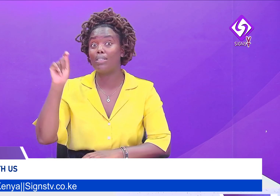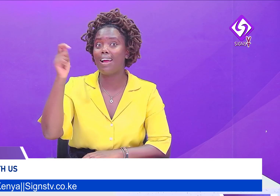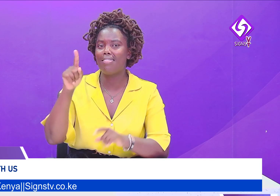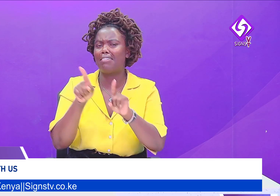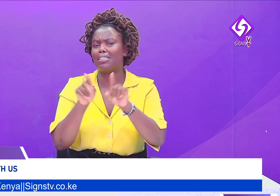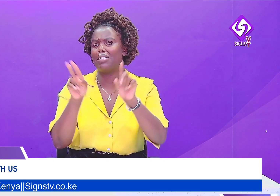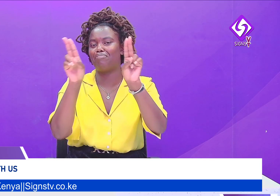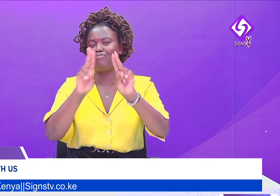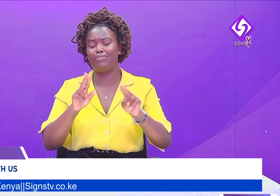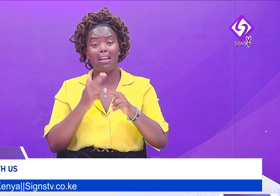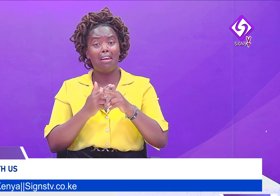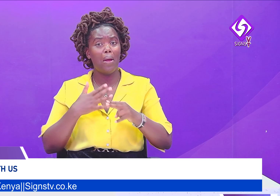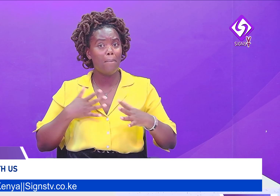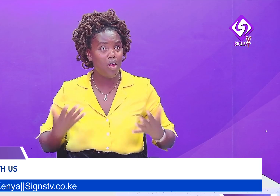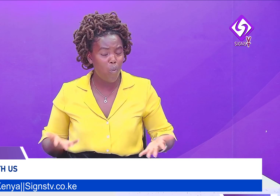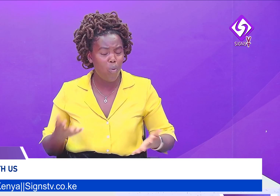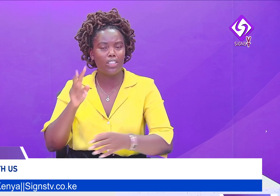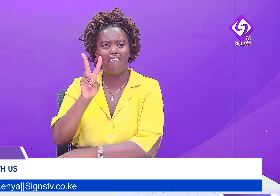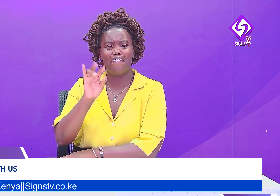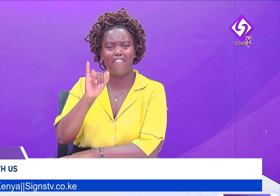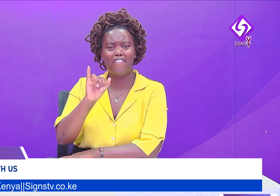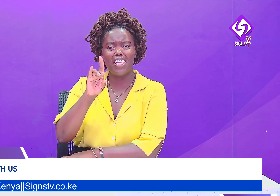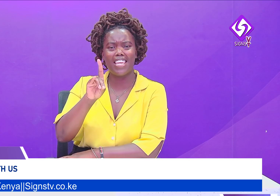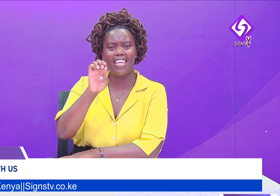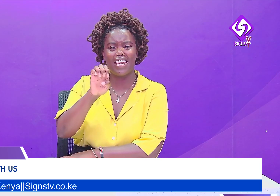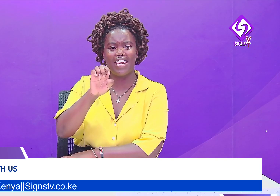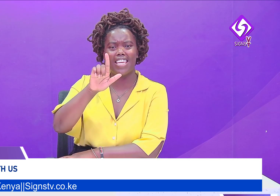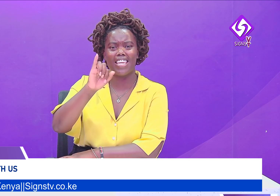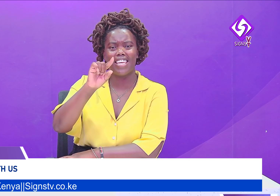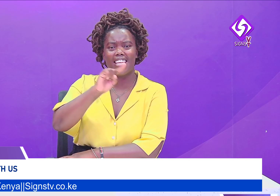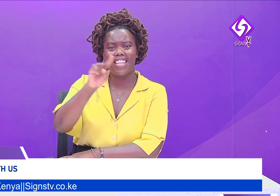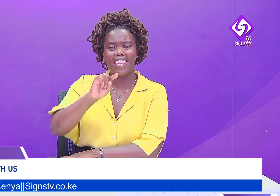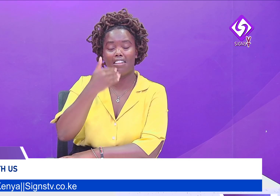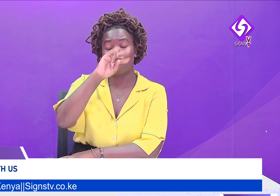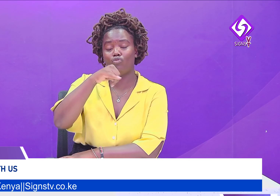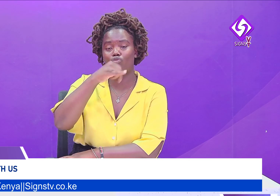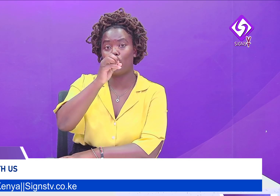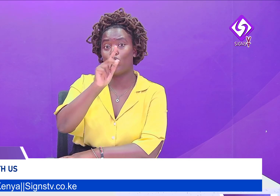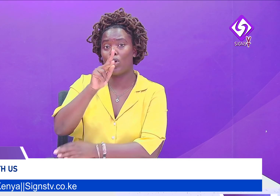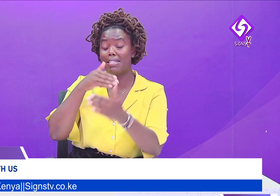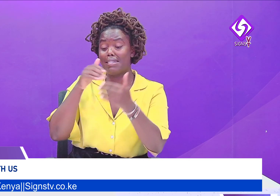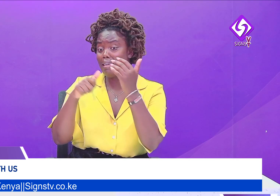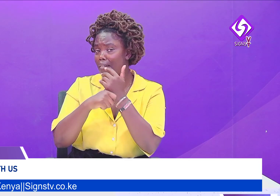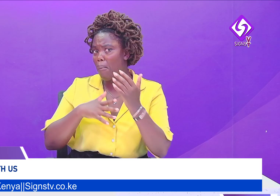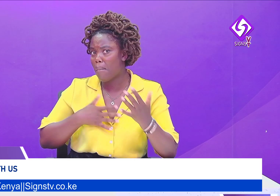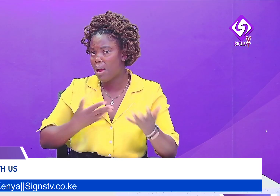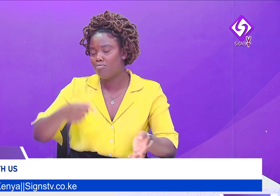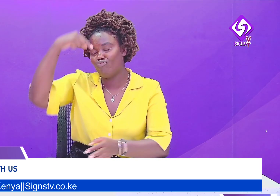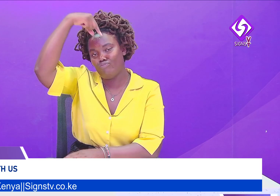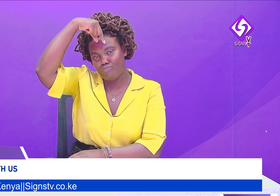the country and also internationally. My name is Videlis Njoki, and this is